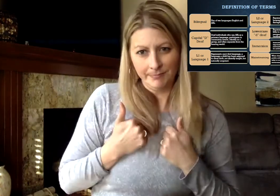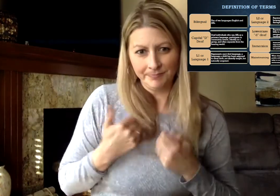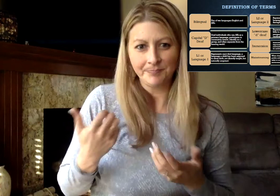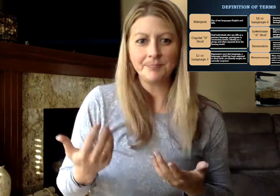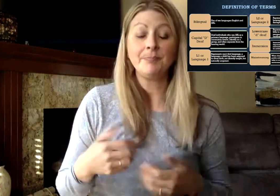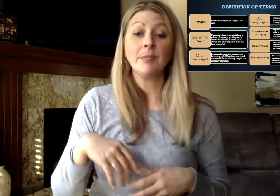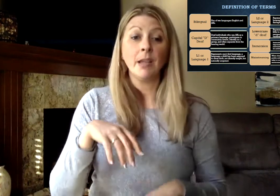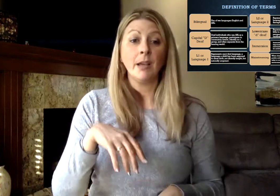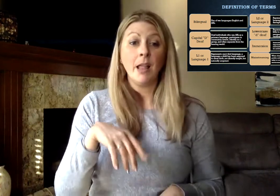life.